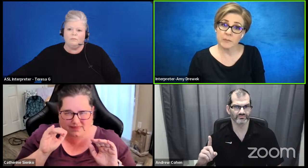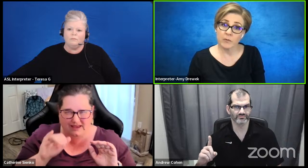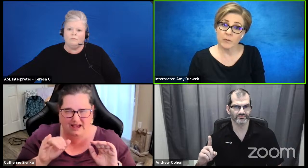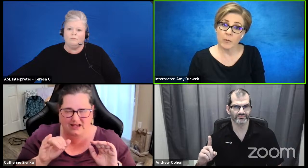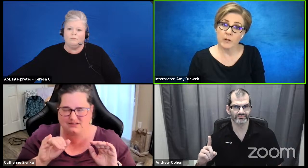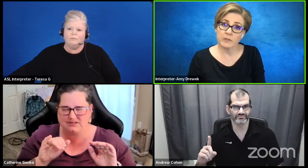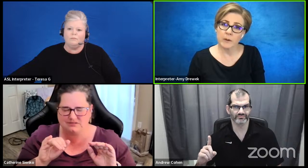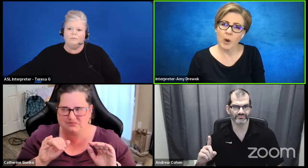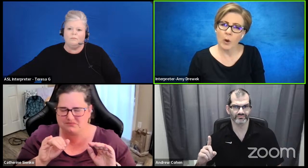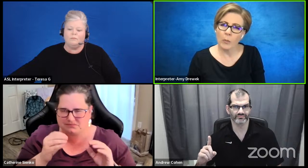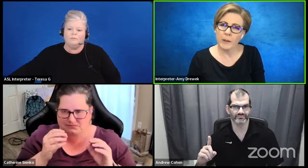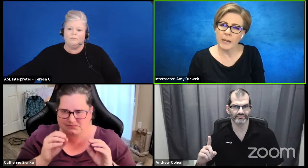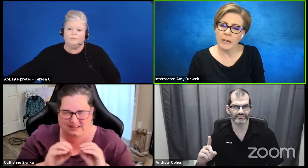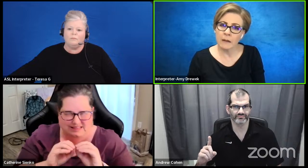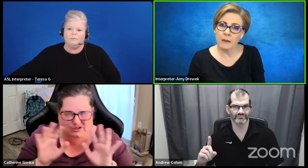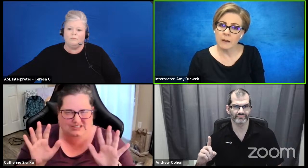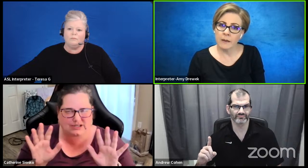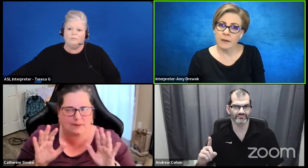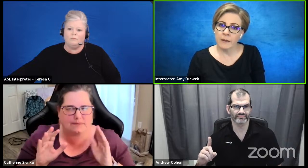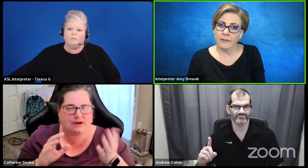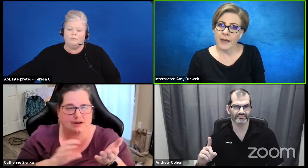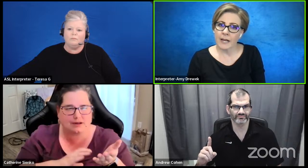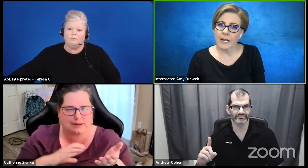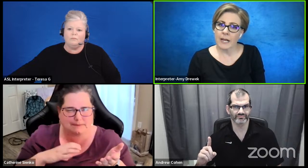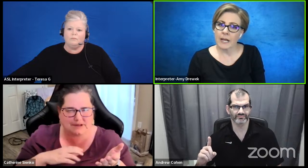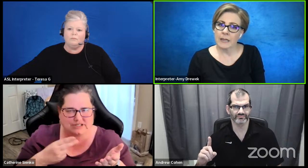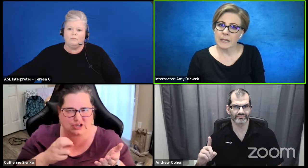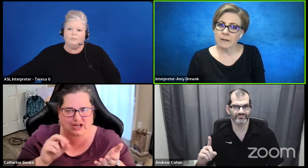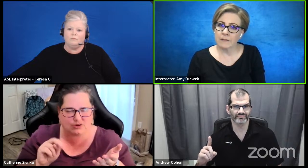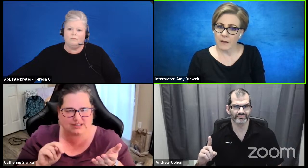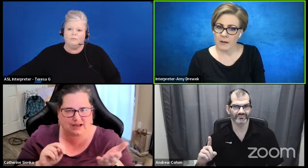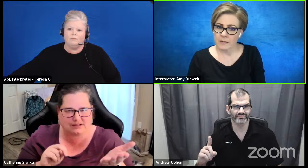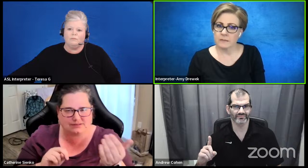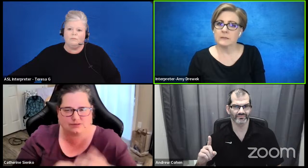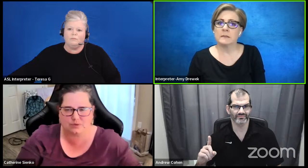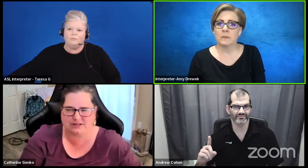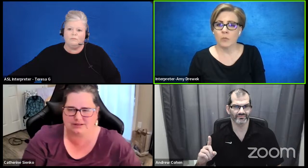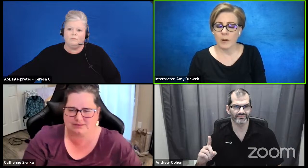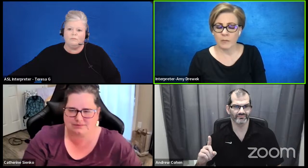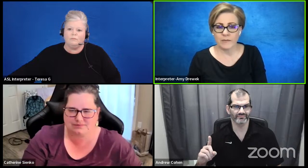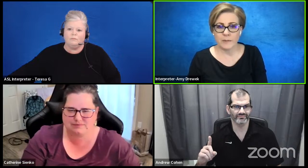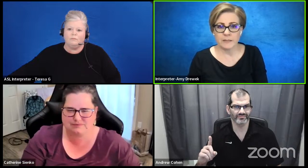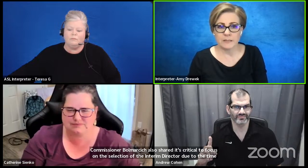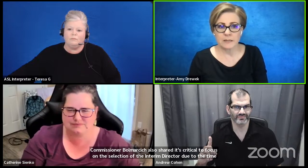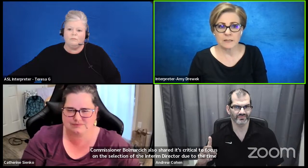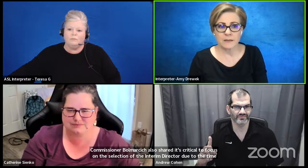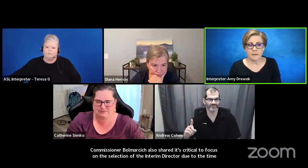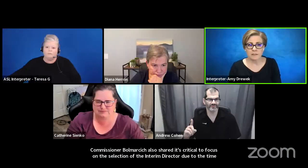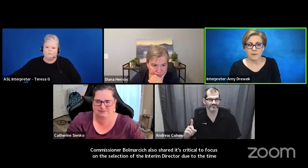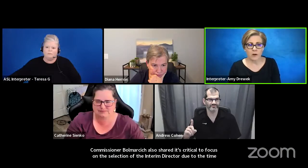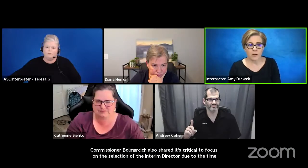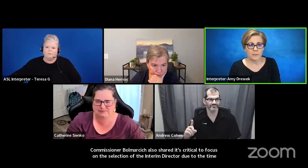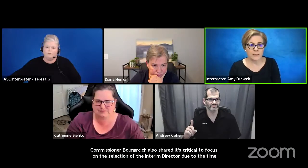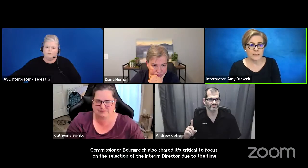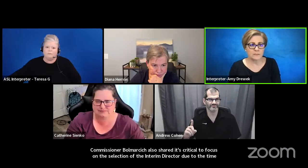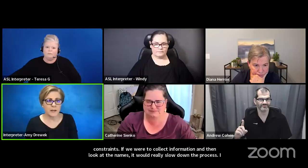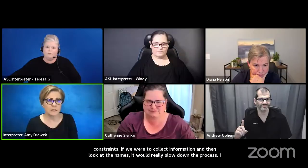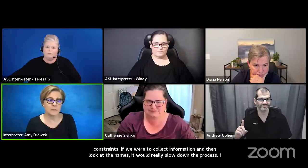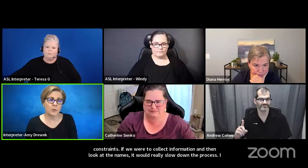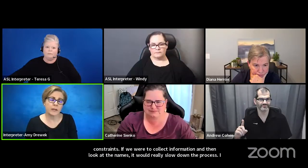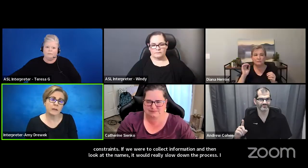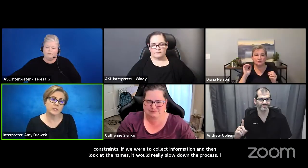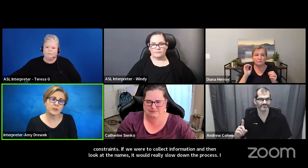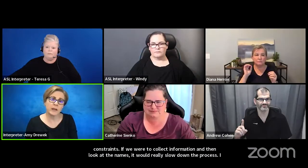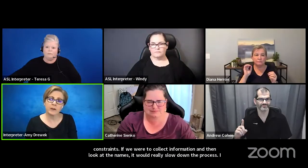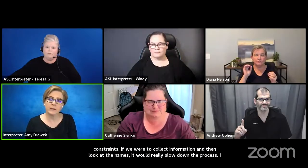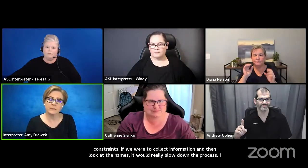and to consider as we move forward. So I'm hoping that clarifies what we've been discussing thus far and